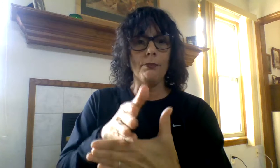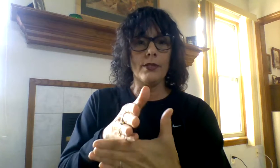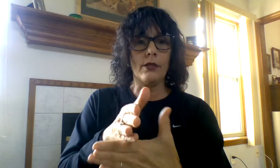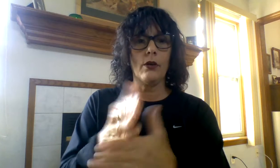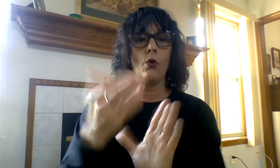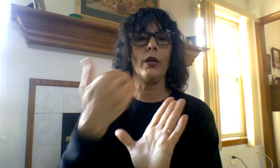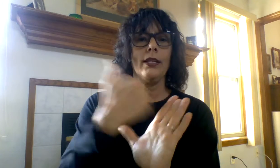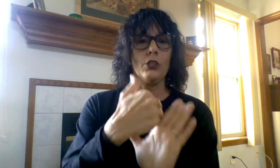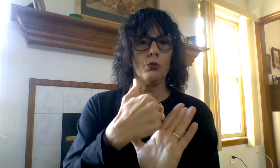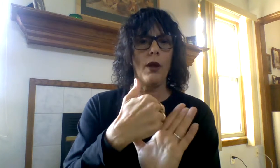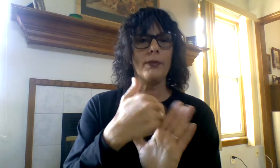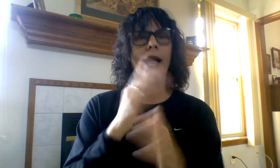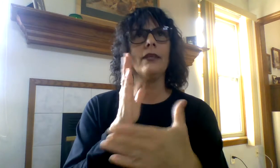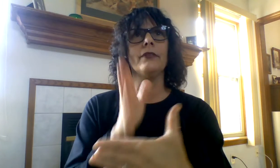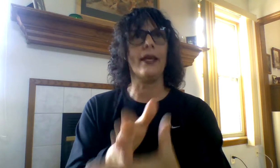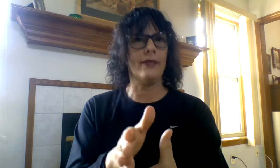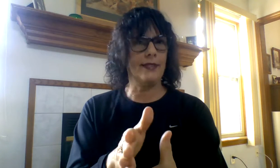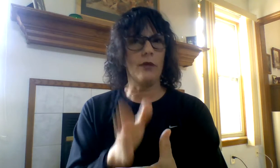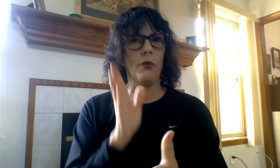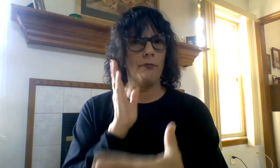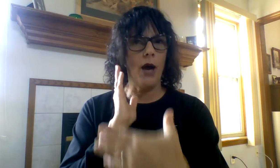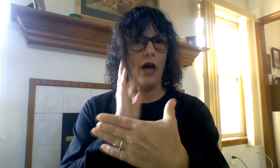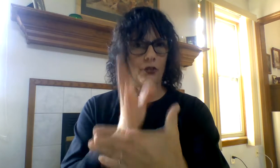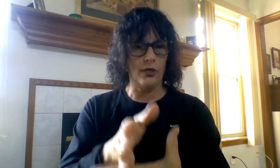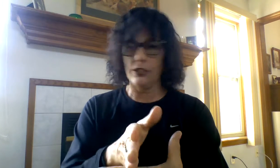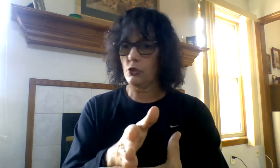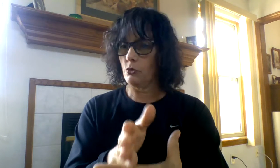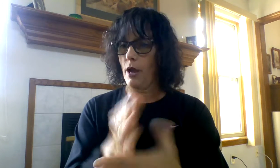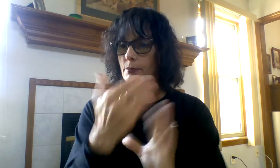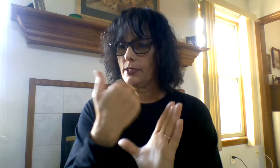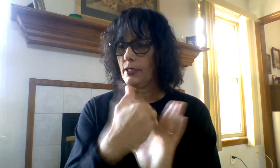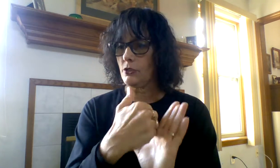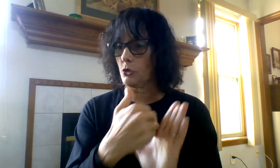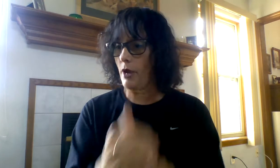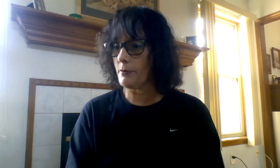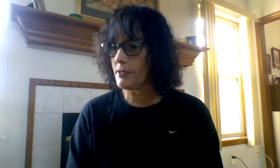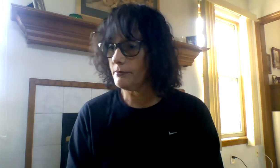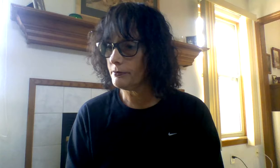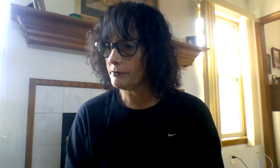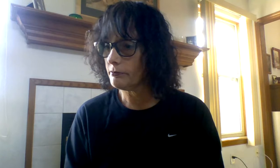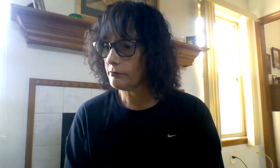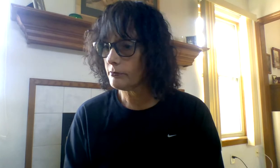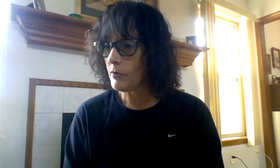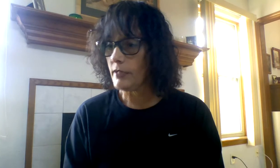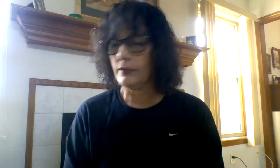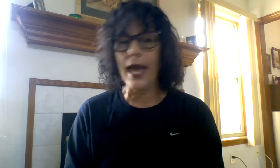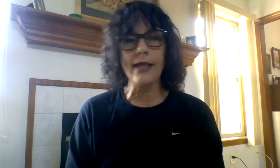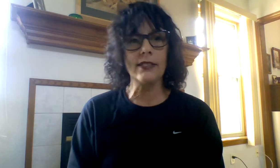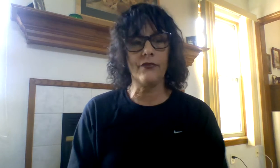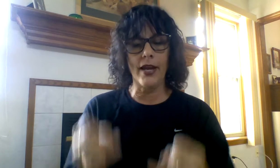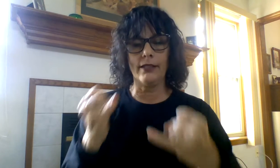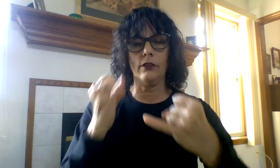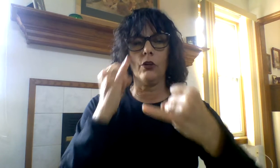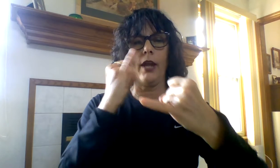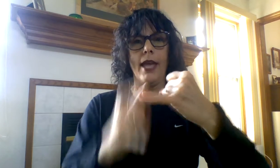Interrupt or interrupt. Kind of like the same with bother. Interrupt, interrupt. Last, final, or